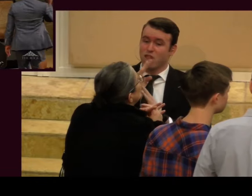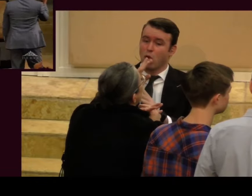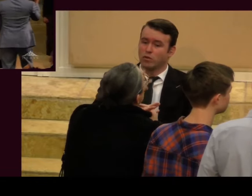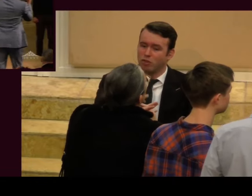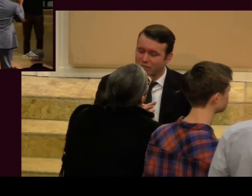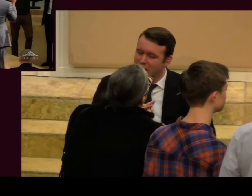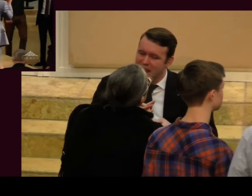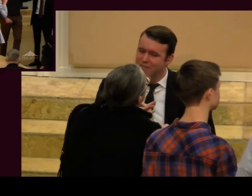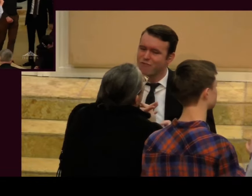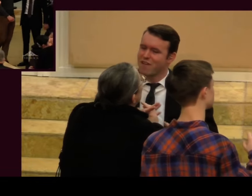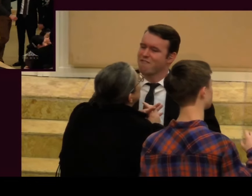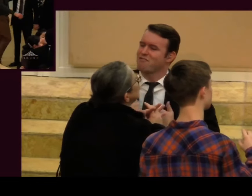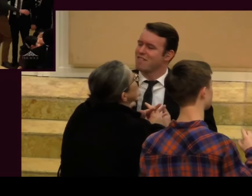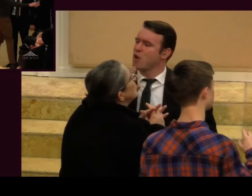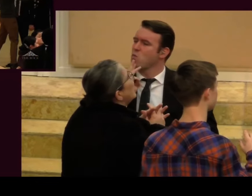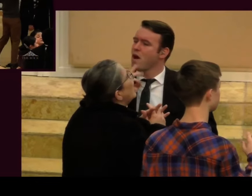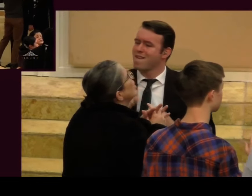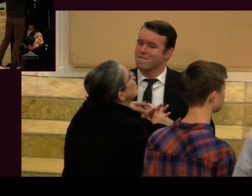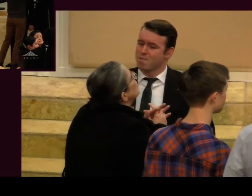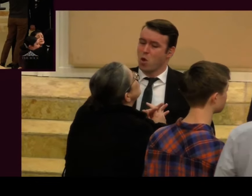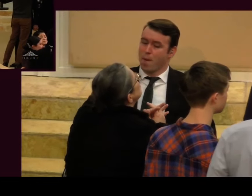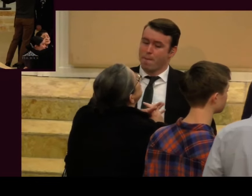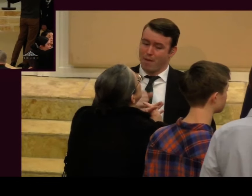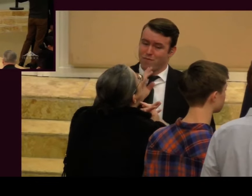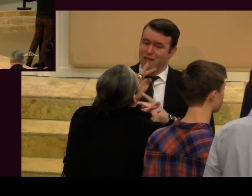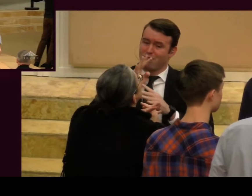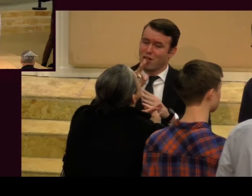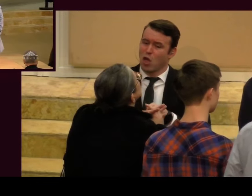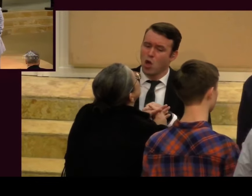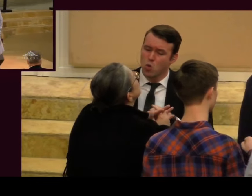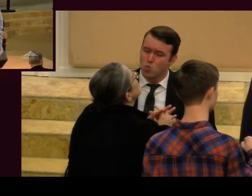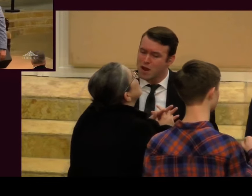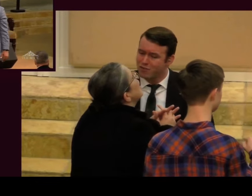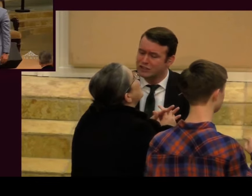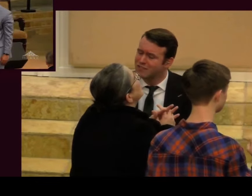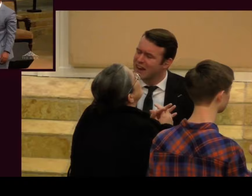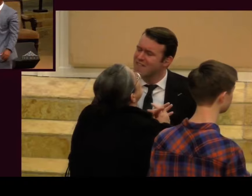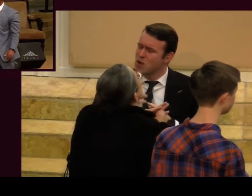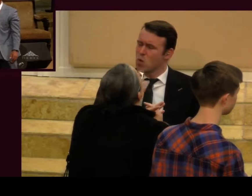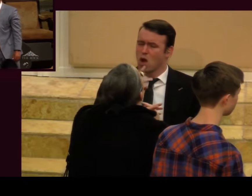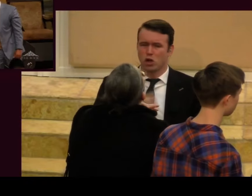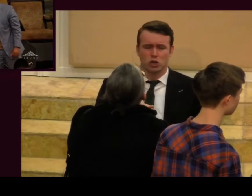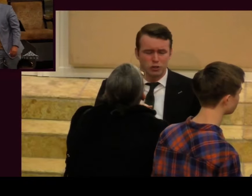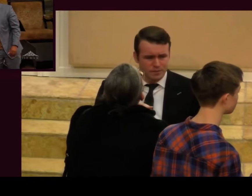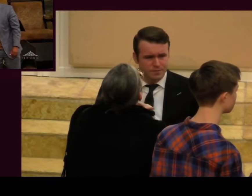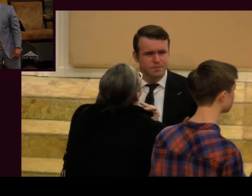rivers of living water. Out of thy belly shall flow rivers.